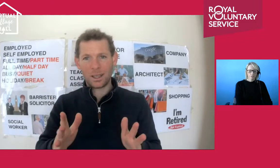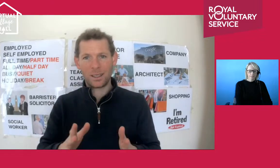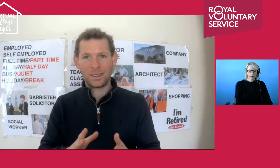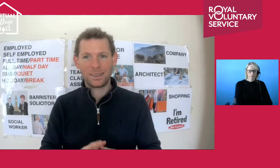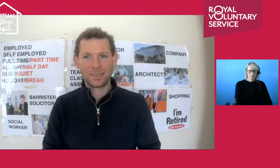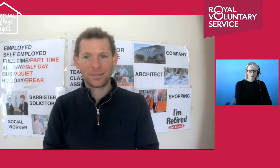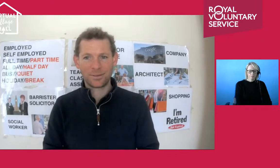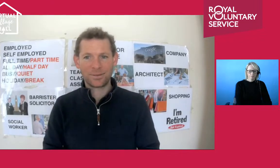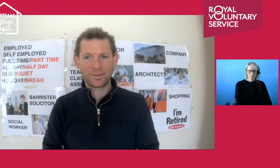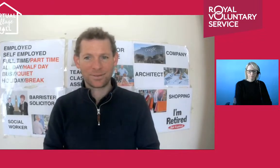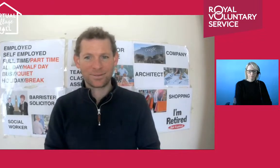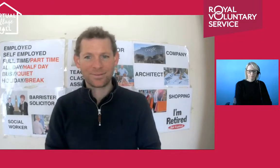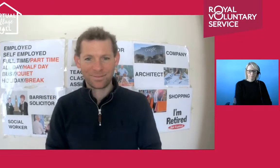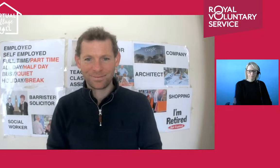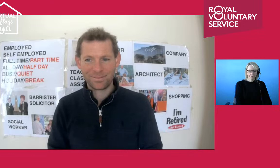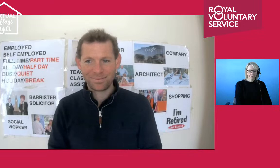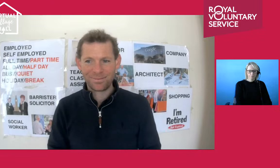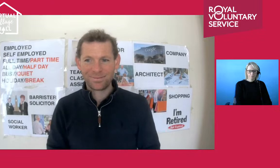and retired.